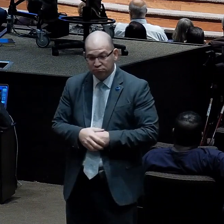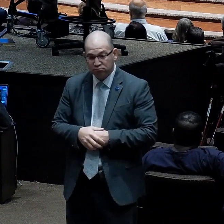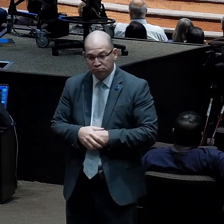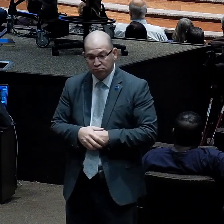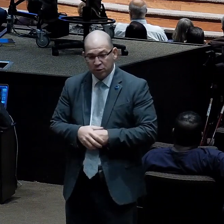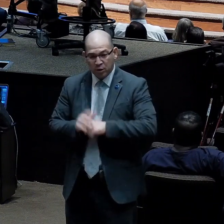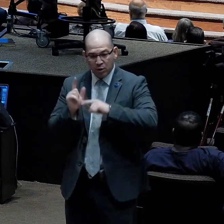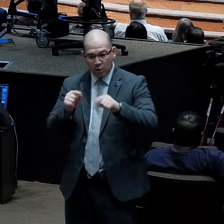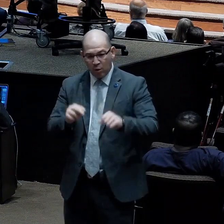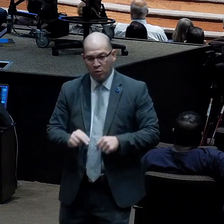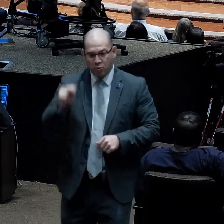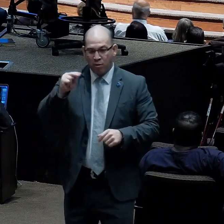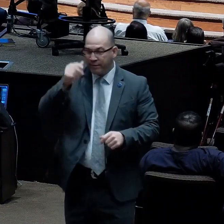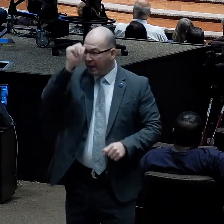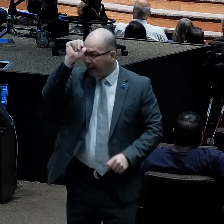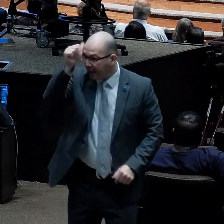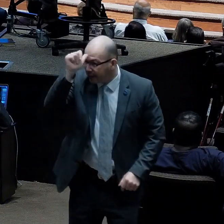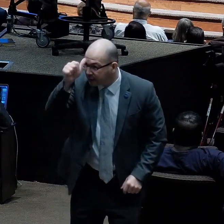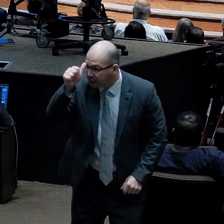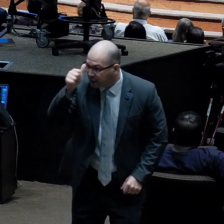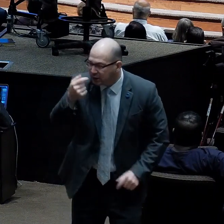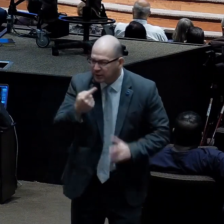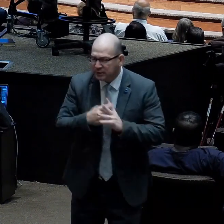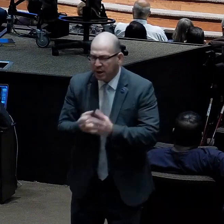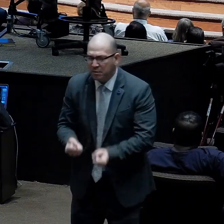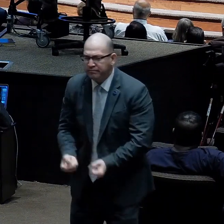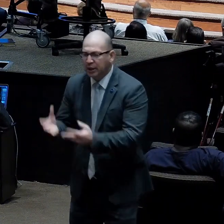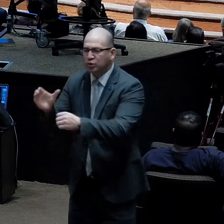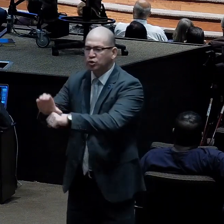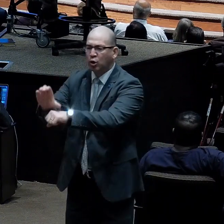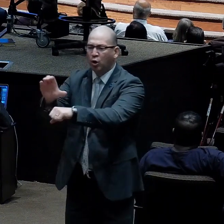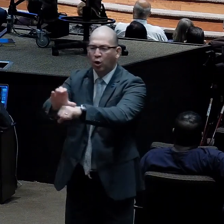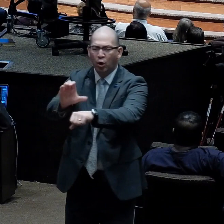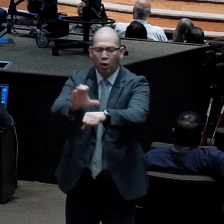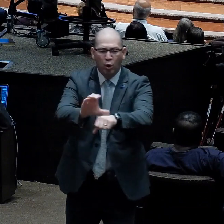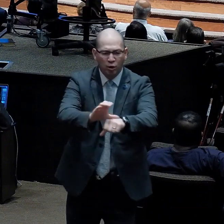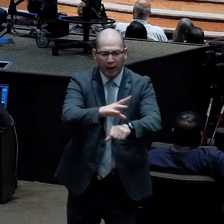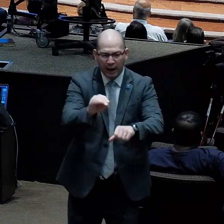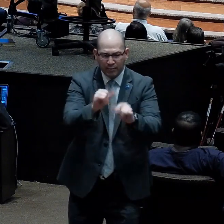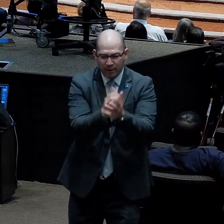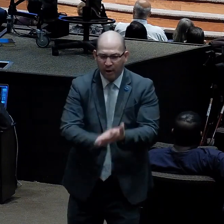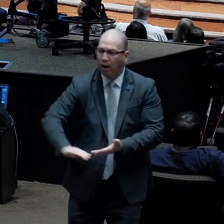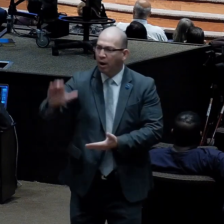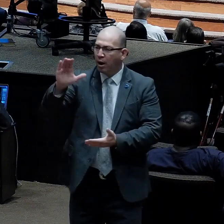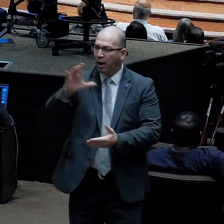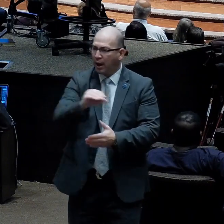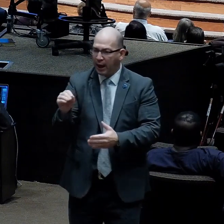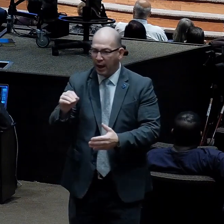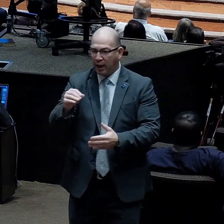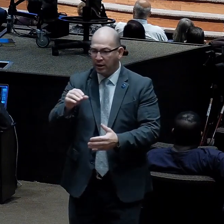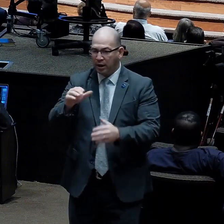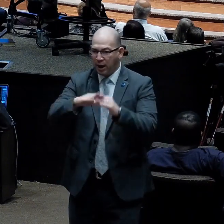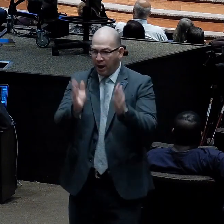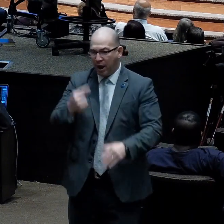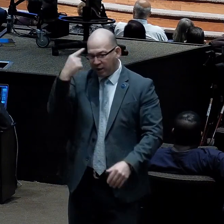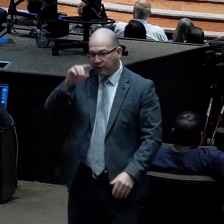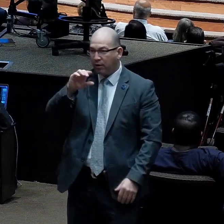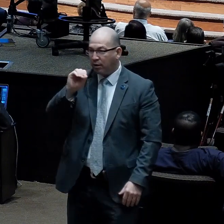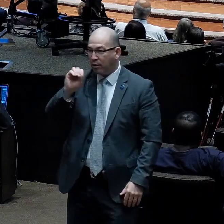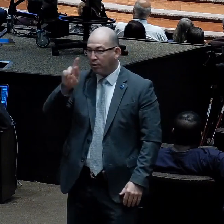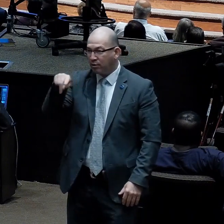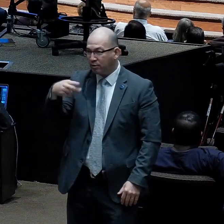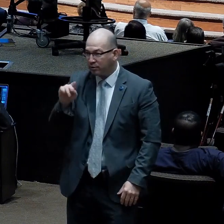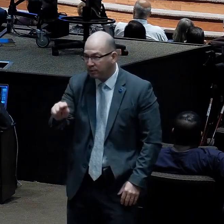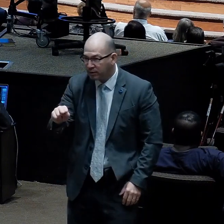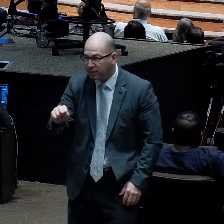India. They have started dozens of churches and a Bible college and an orphanage. They are seeing thousands of